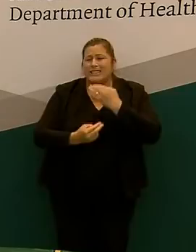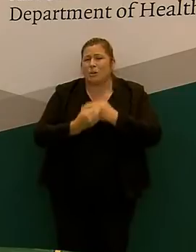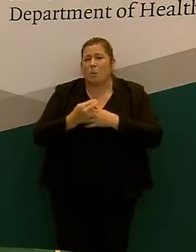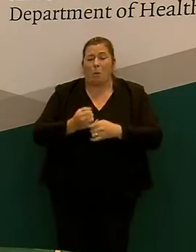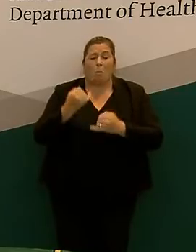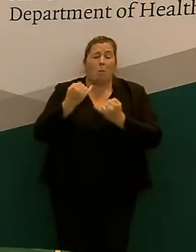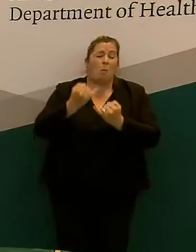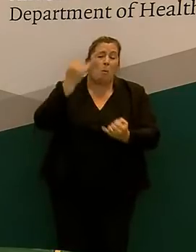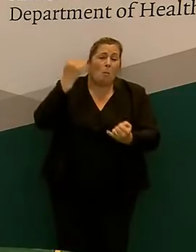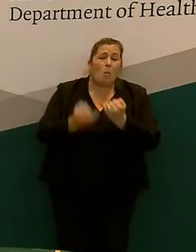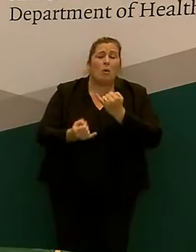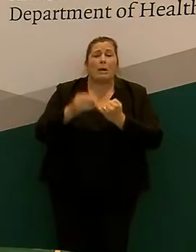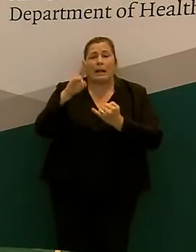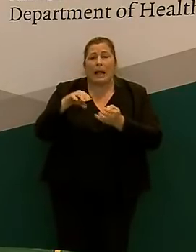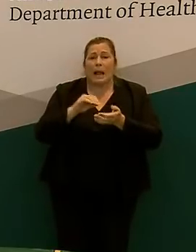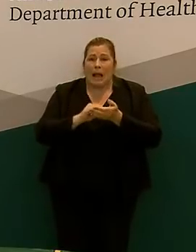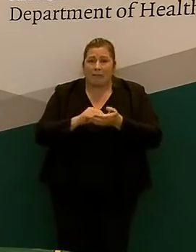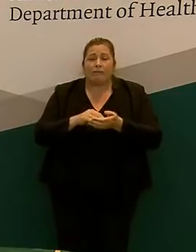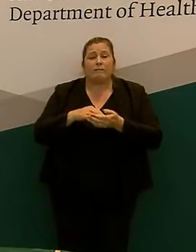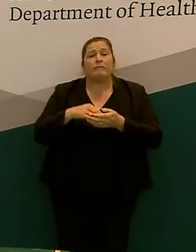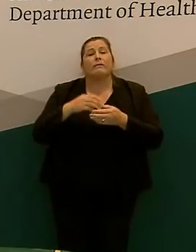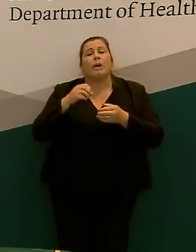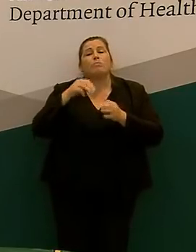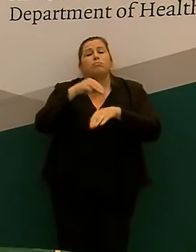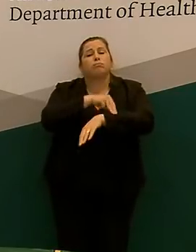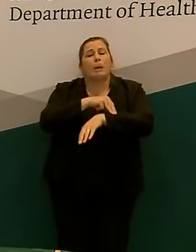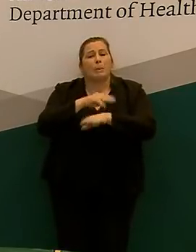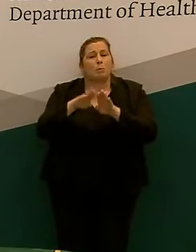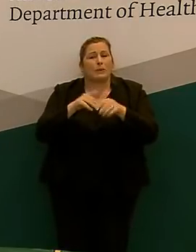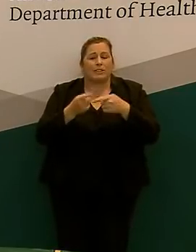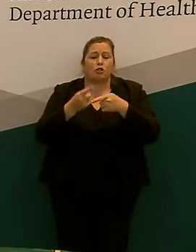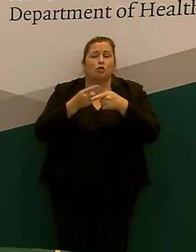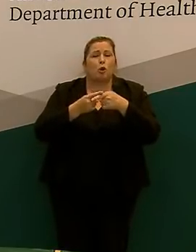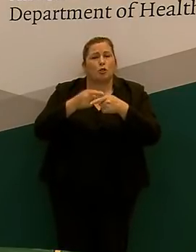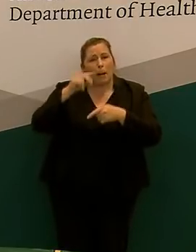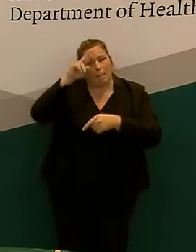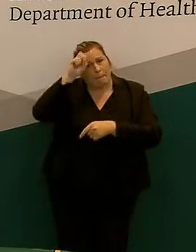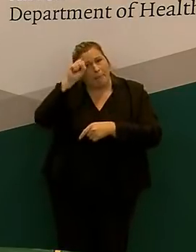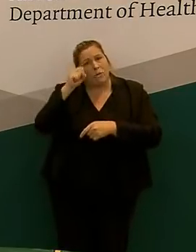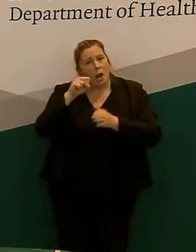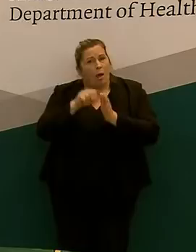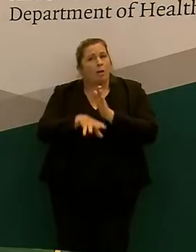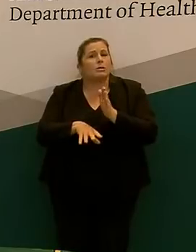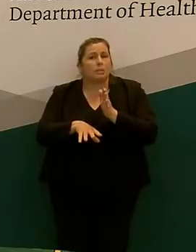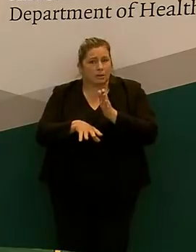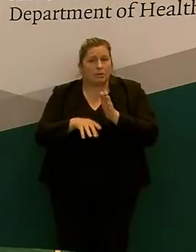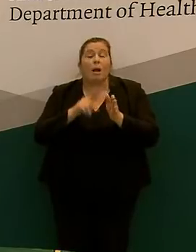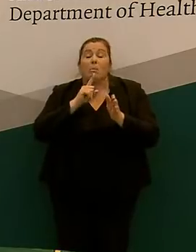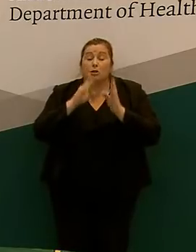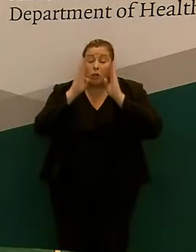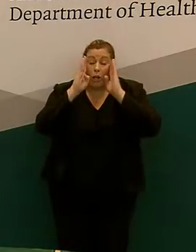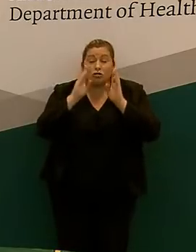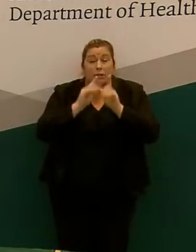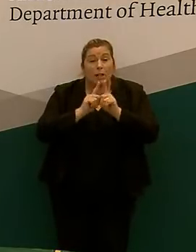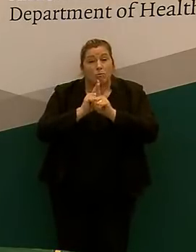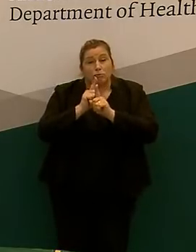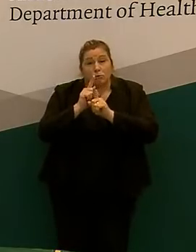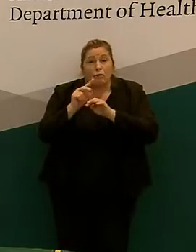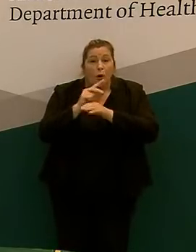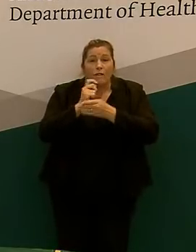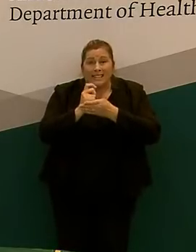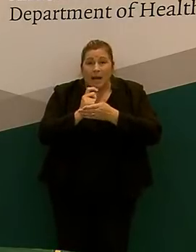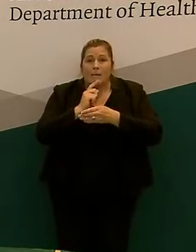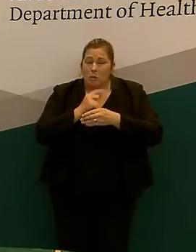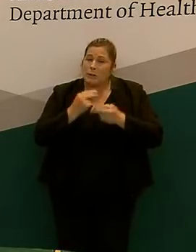they can have problems with short-term memory loss and difficulties in concentration that do improve with time, but take